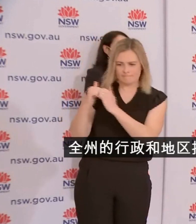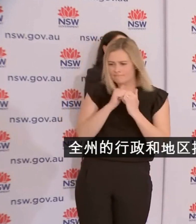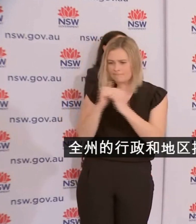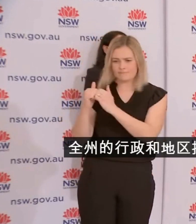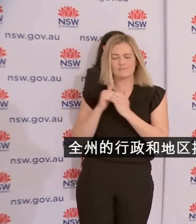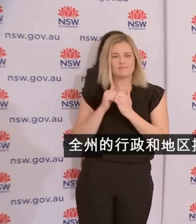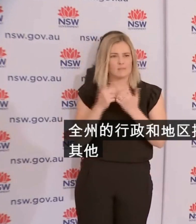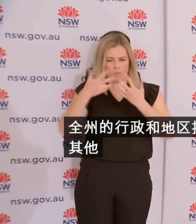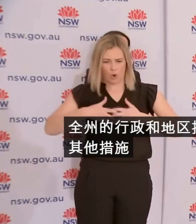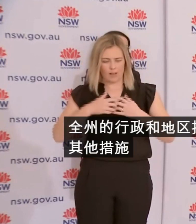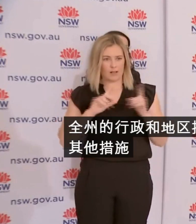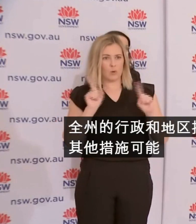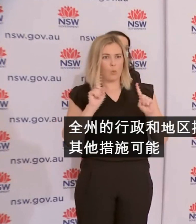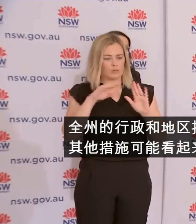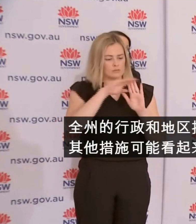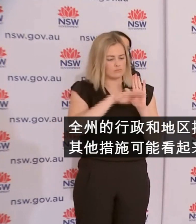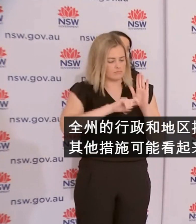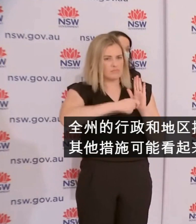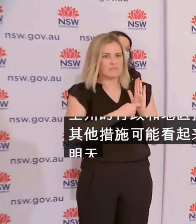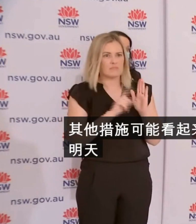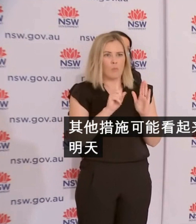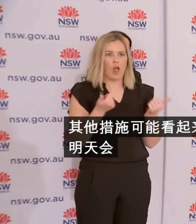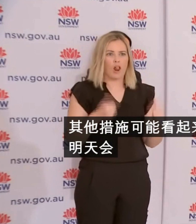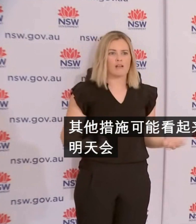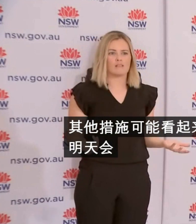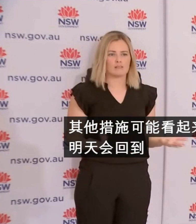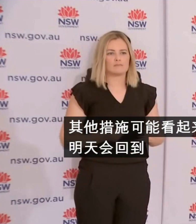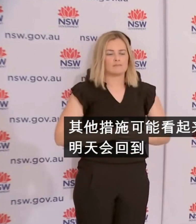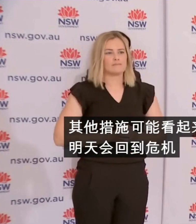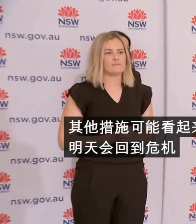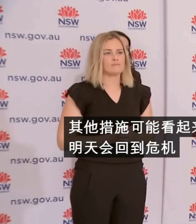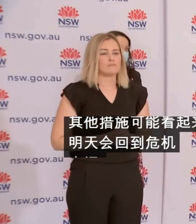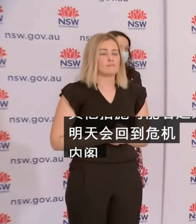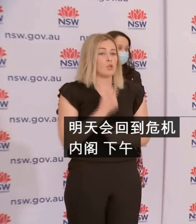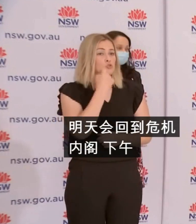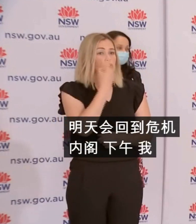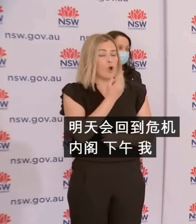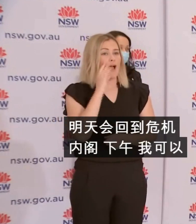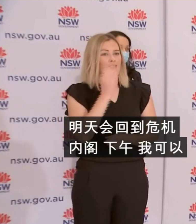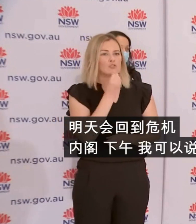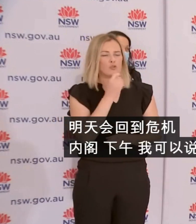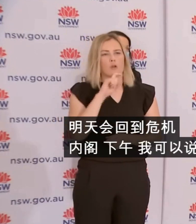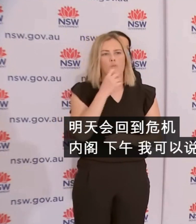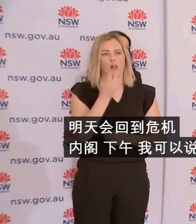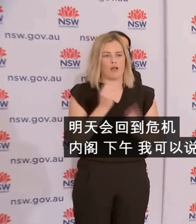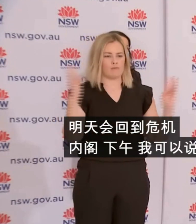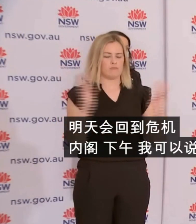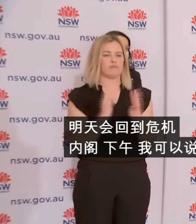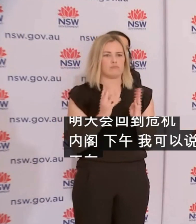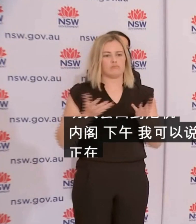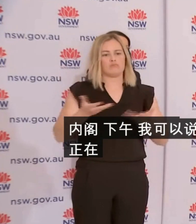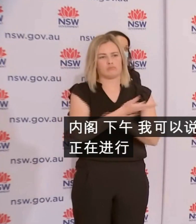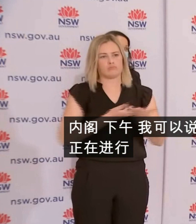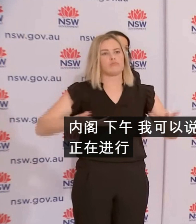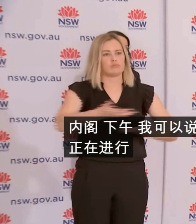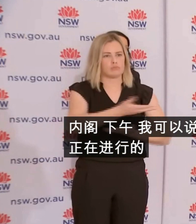state to determine what those additional measures may look like. He'll present back to Crisis Cabinet tomorrow afternoon. What I can say is that